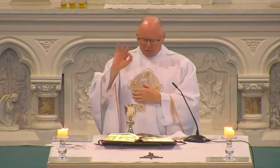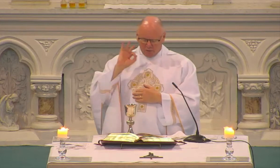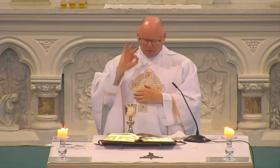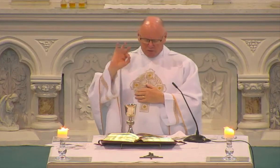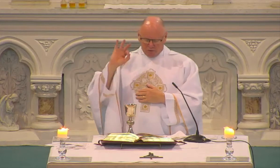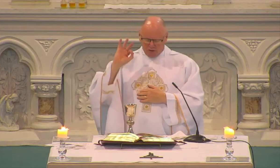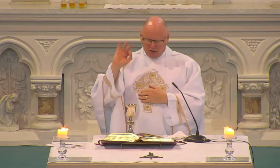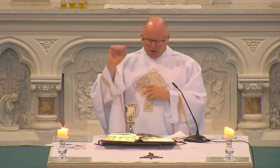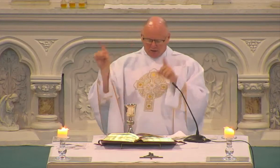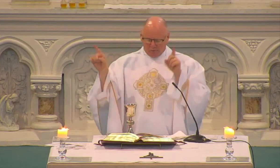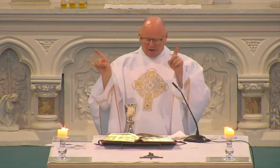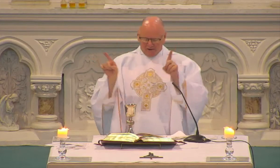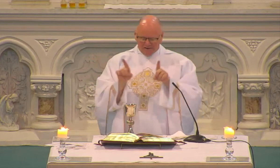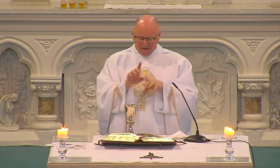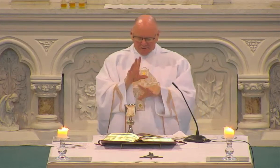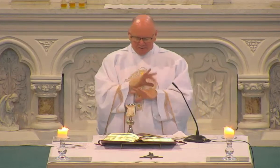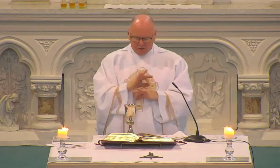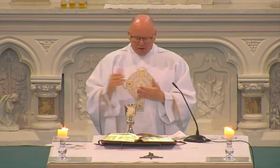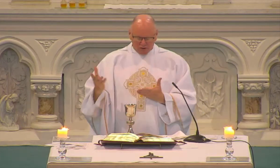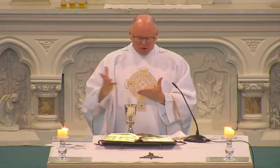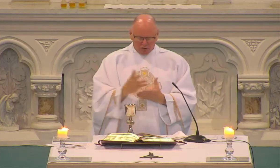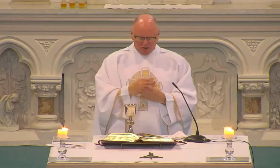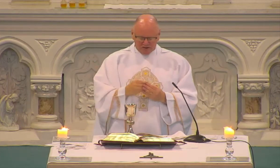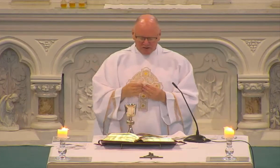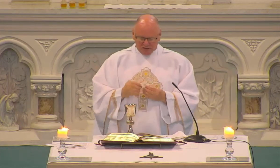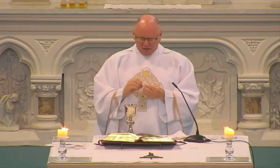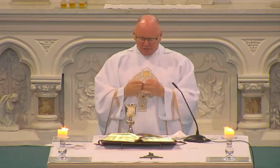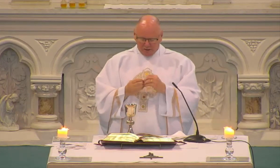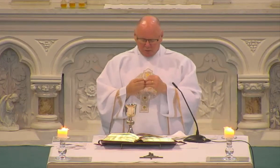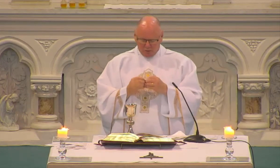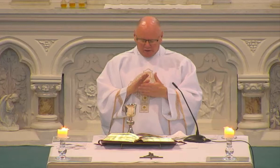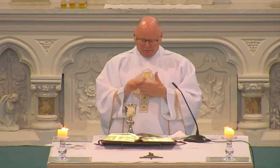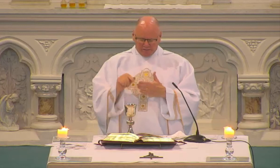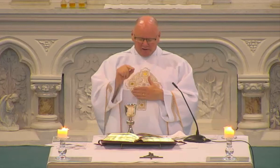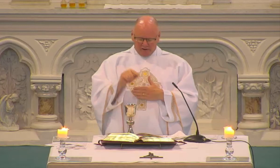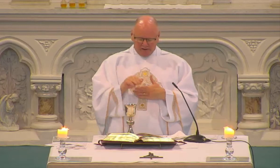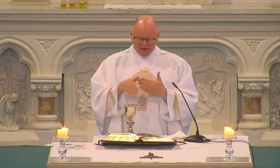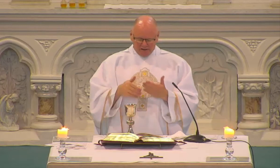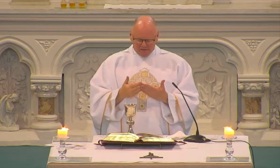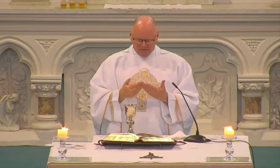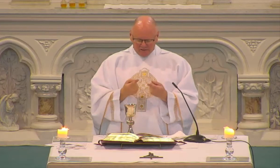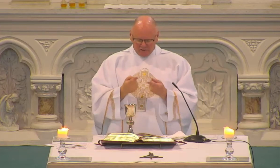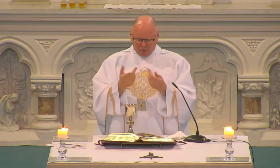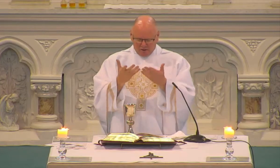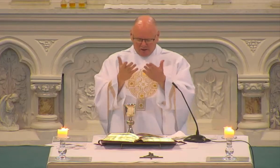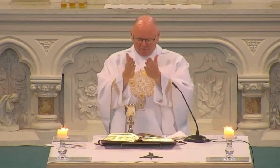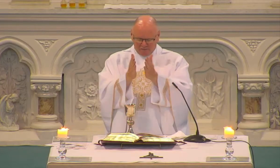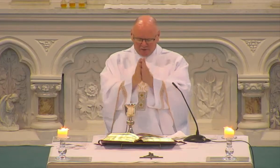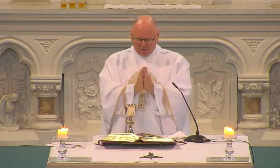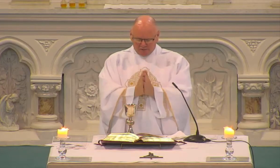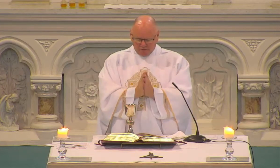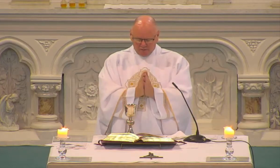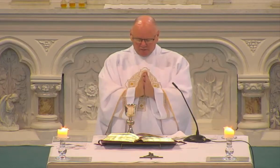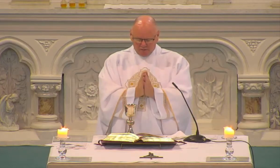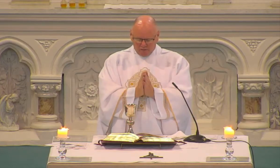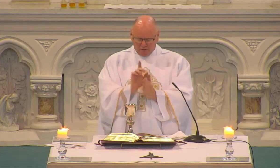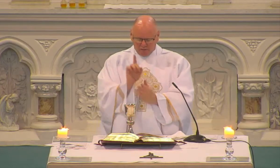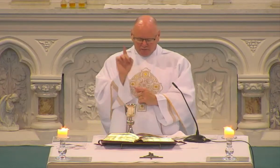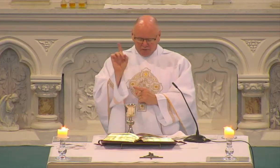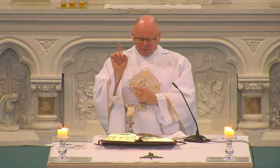you that by the same Spirit graciously make holy these gifts we have brought